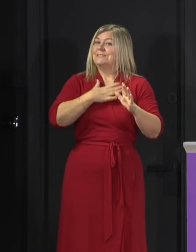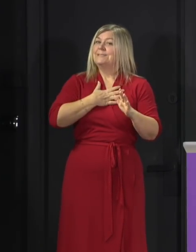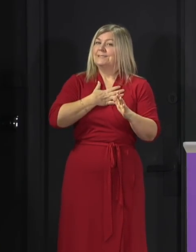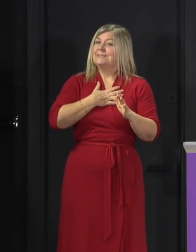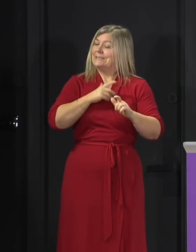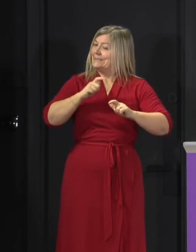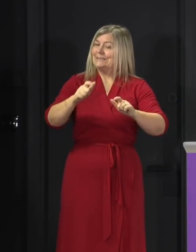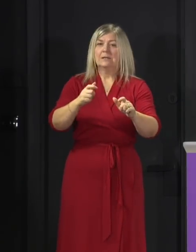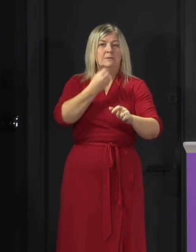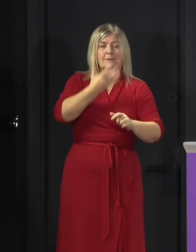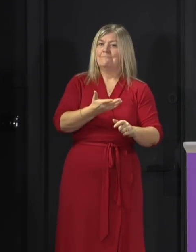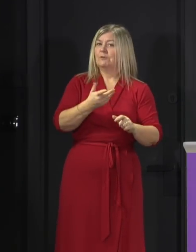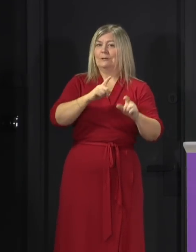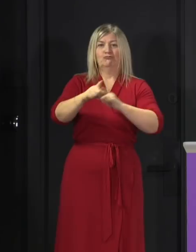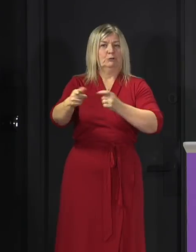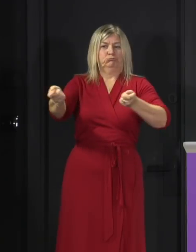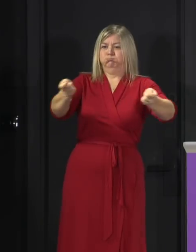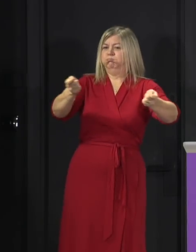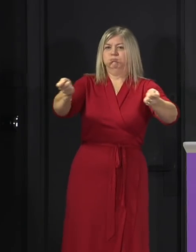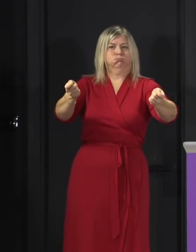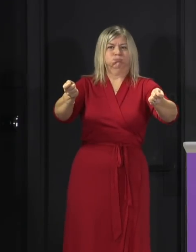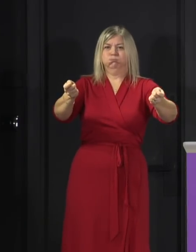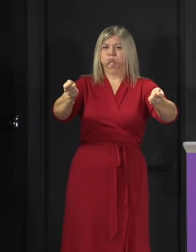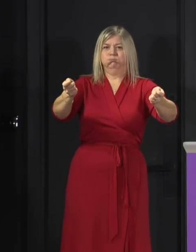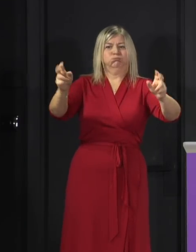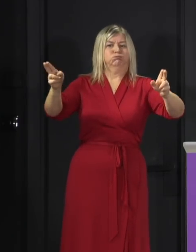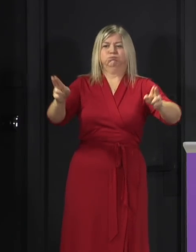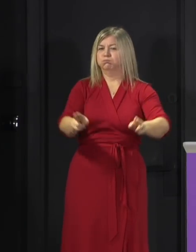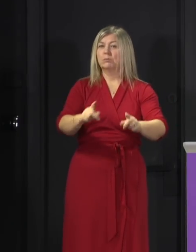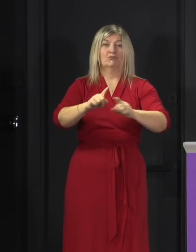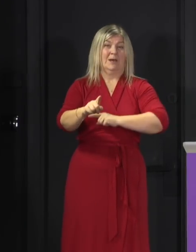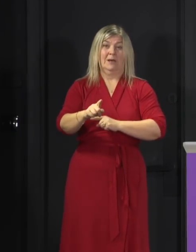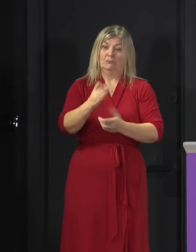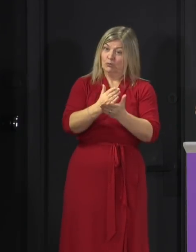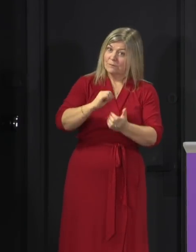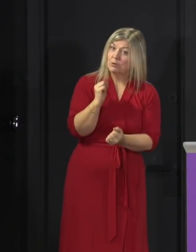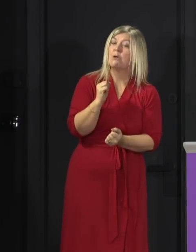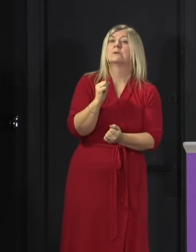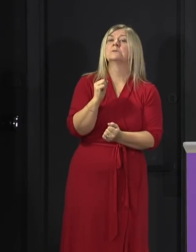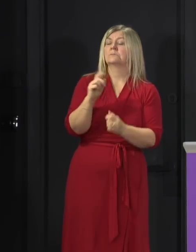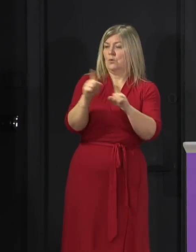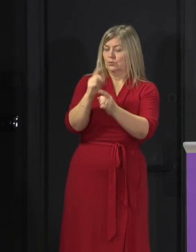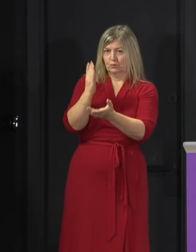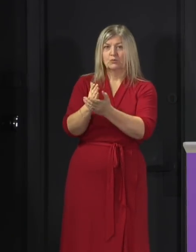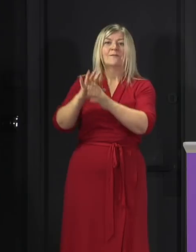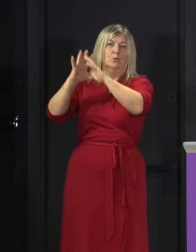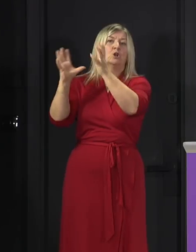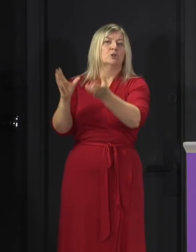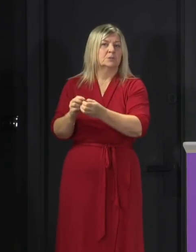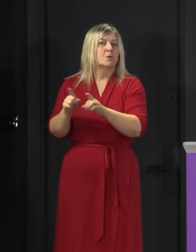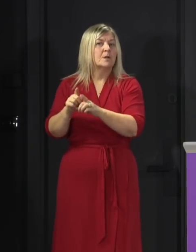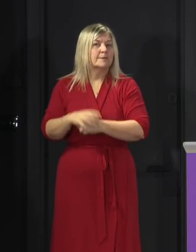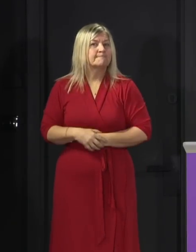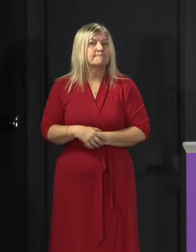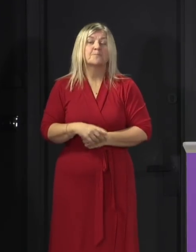this virus, and that is not just true for us, it's true of countries right across the world. And, you know, in Scotland, we